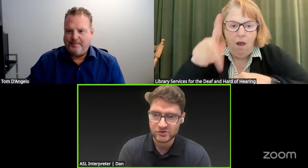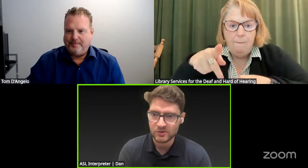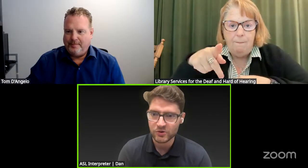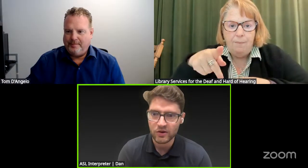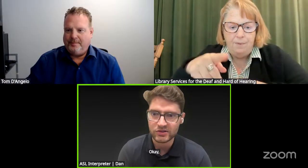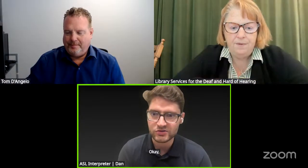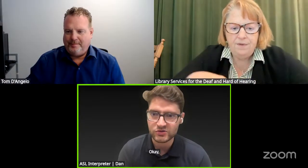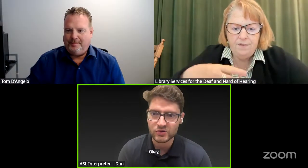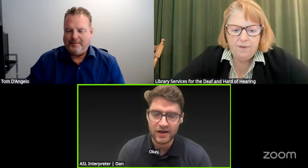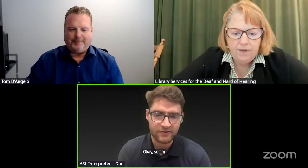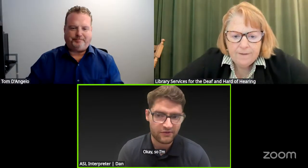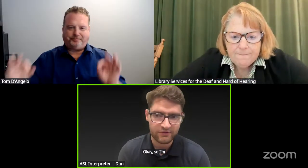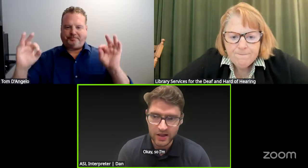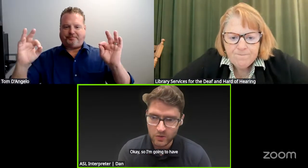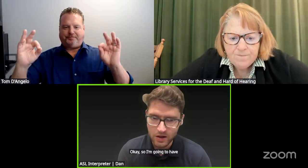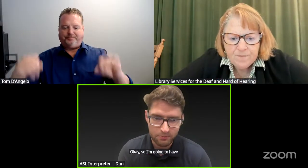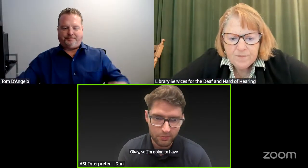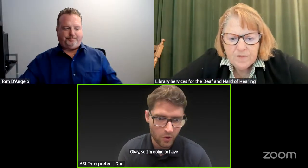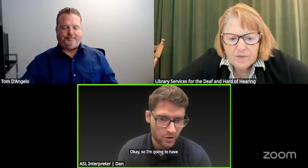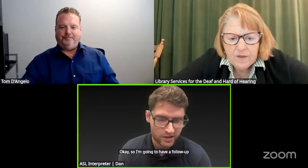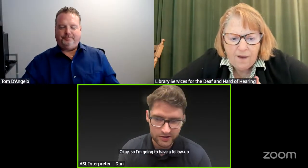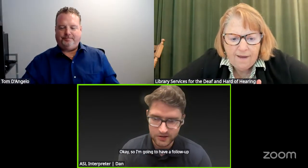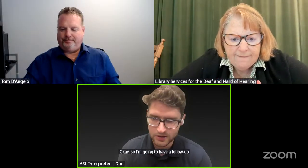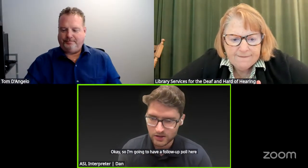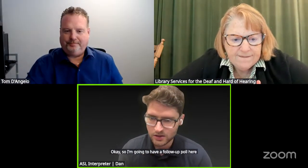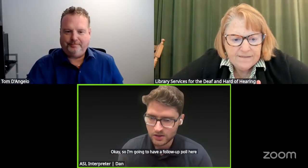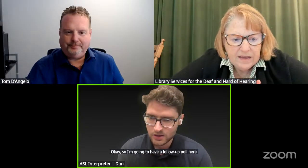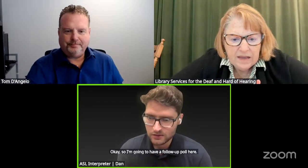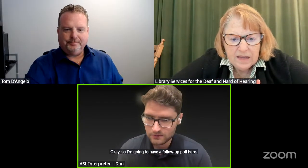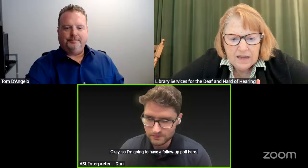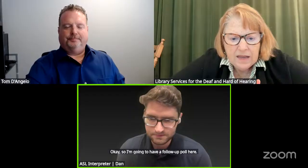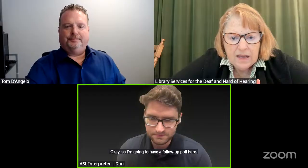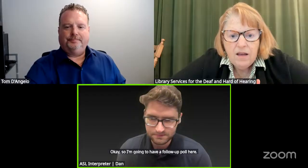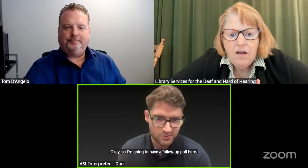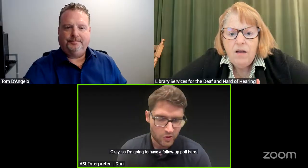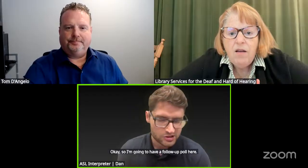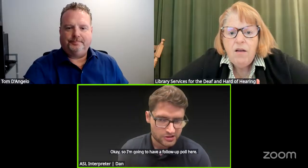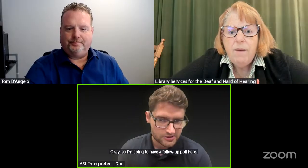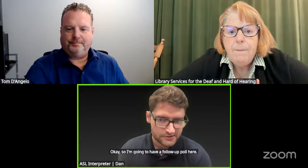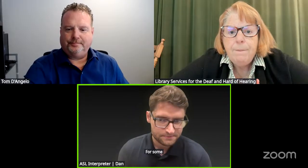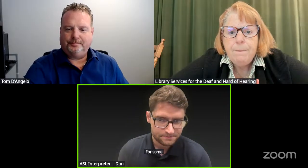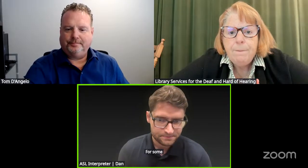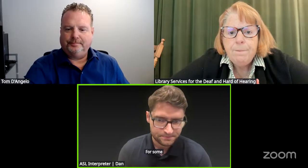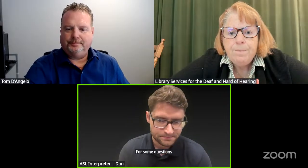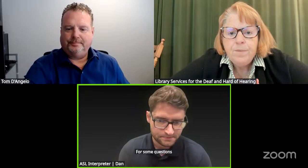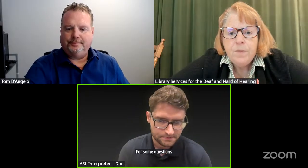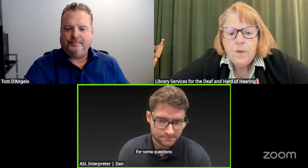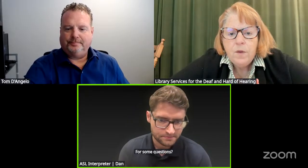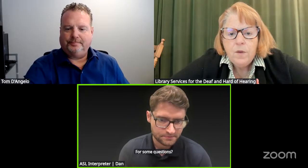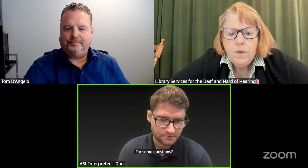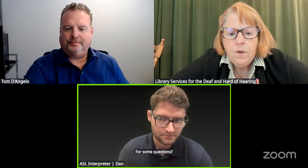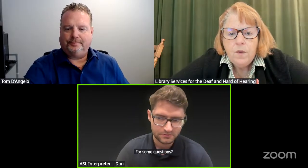Okay, so I'm going to have a follow-up poll here for some questions.